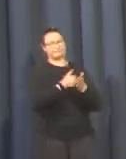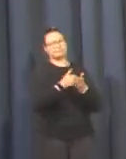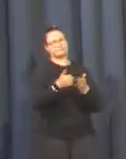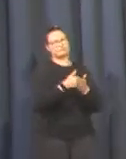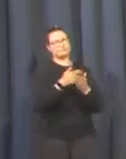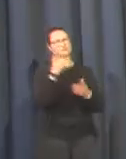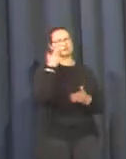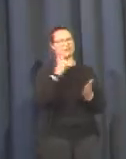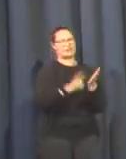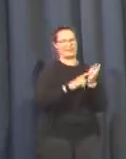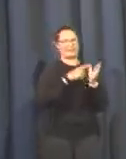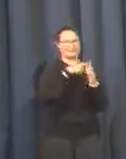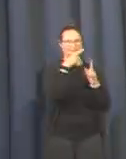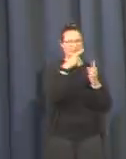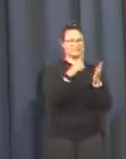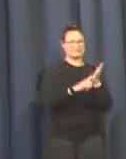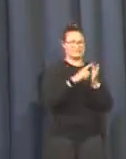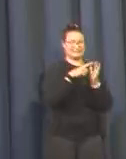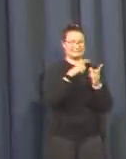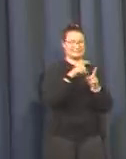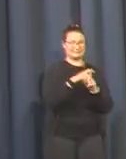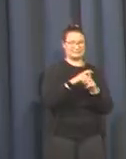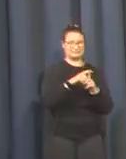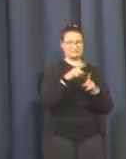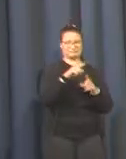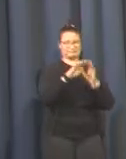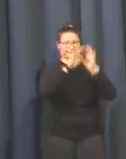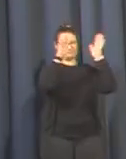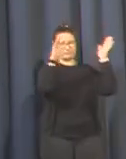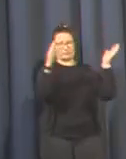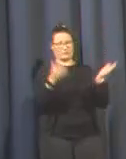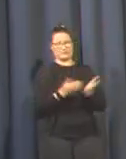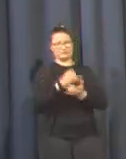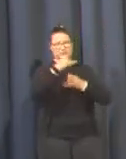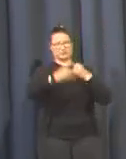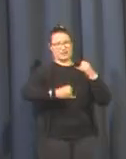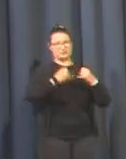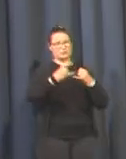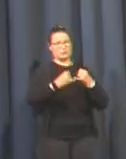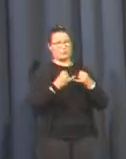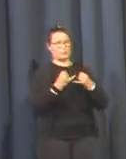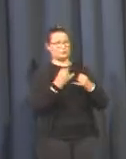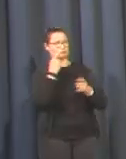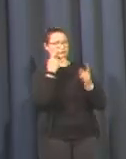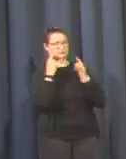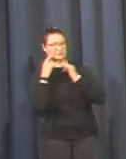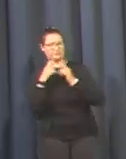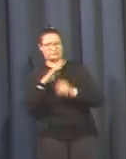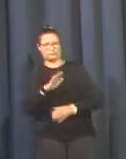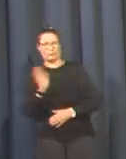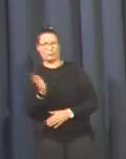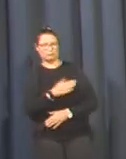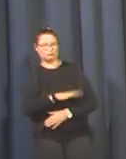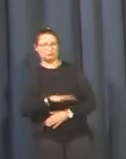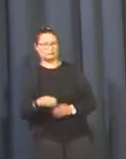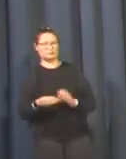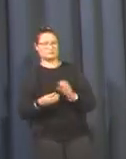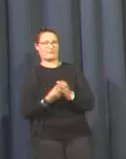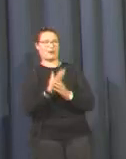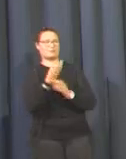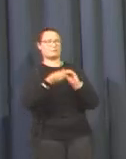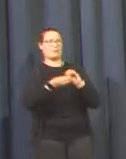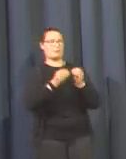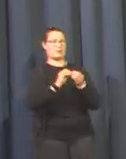check lead levels, and that's something that we do globally for children that have issues with development, not just when